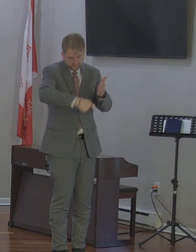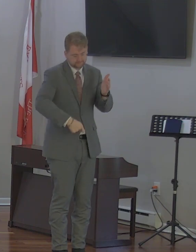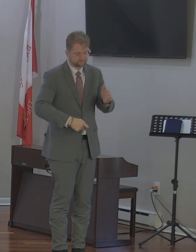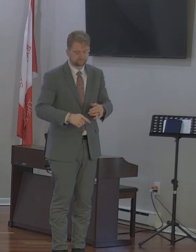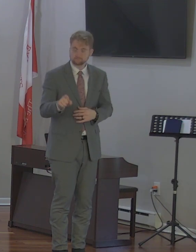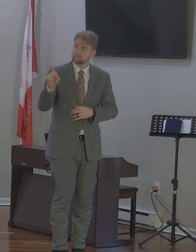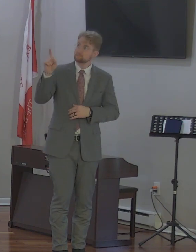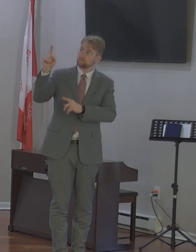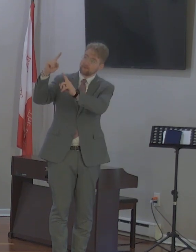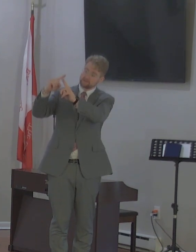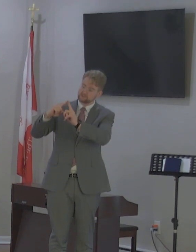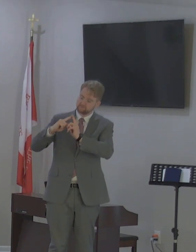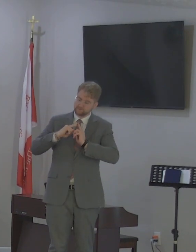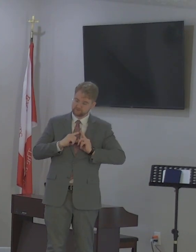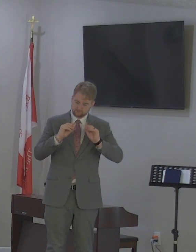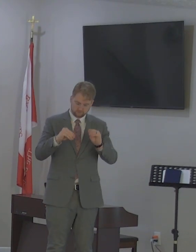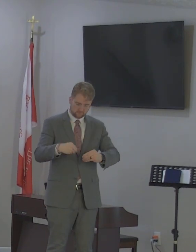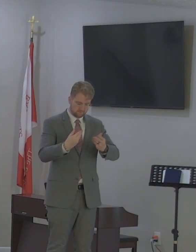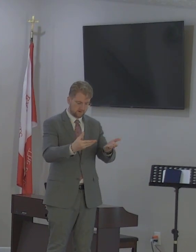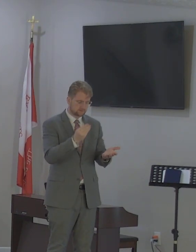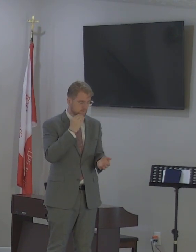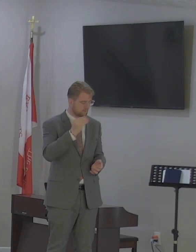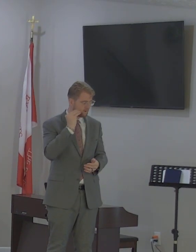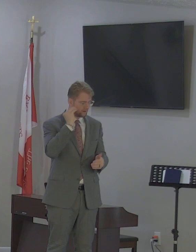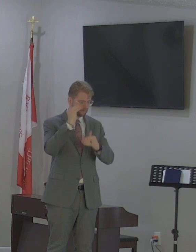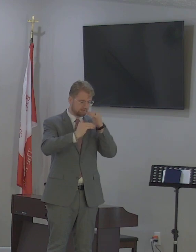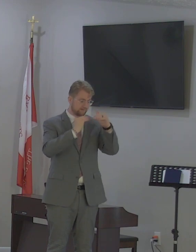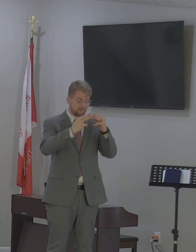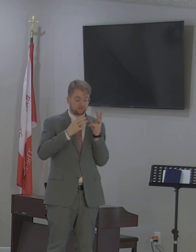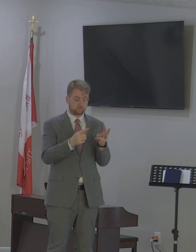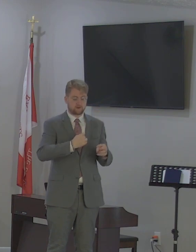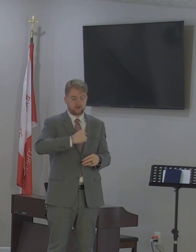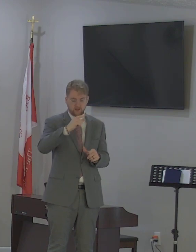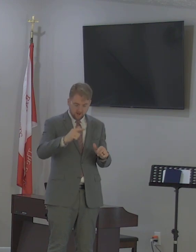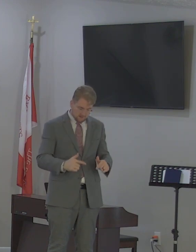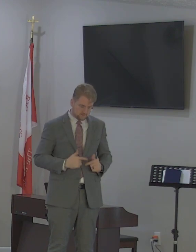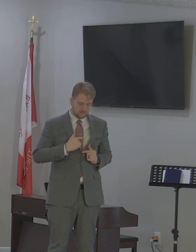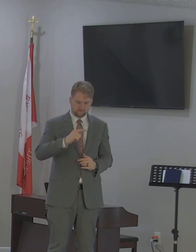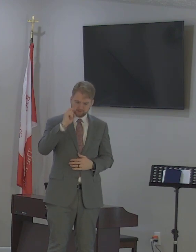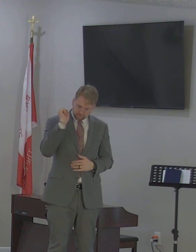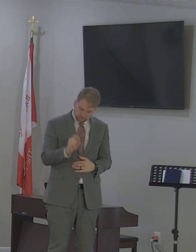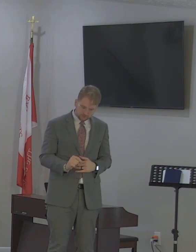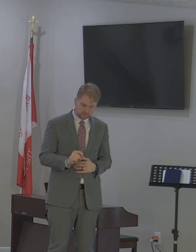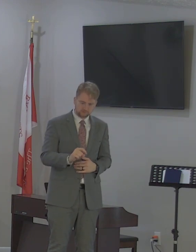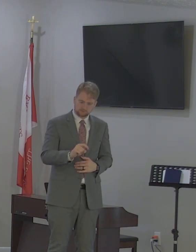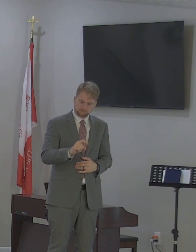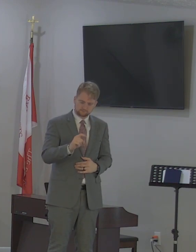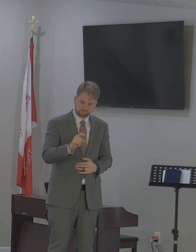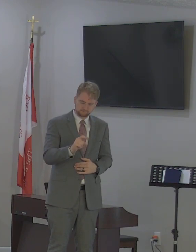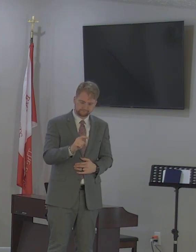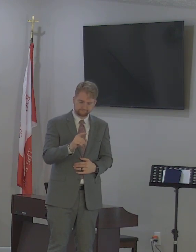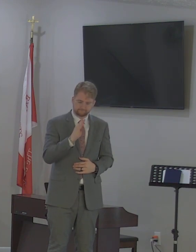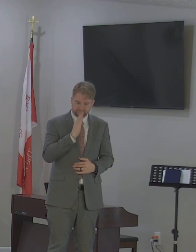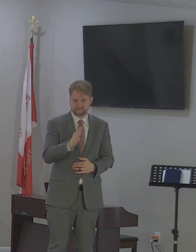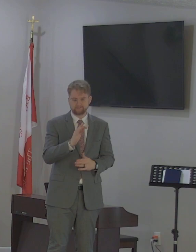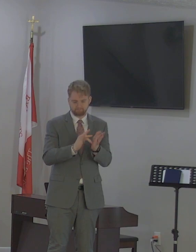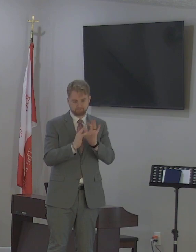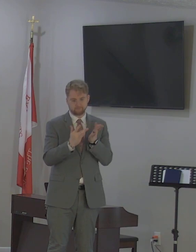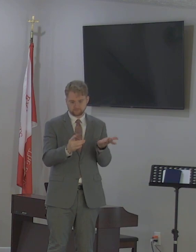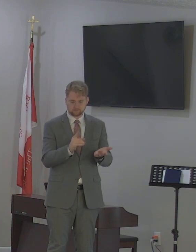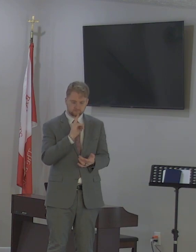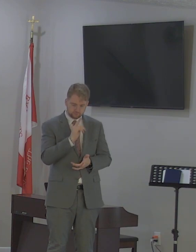salvation that provides me a home in heaven, then the way that I live this life must, should, need biblical truth